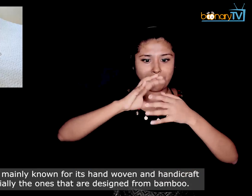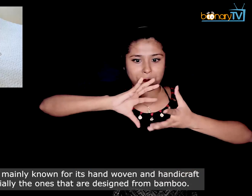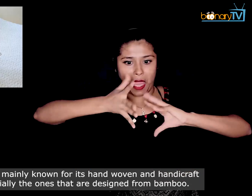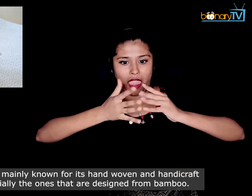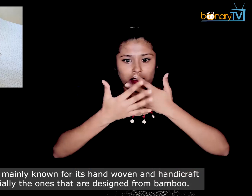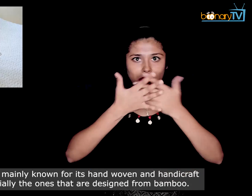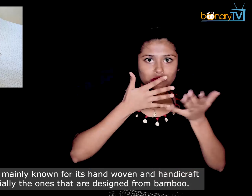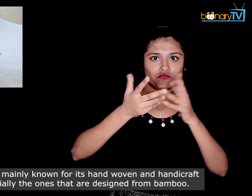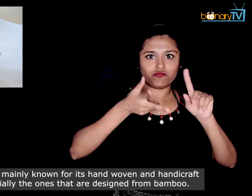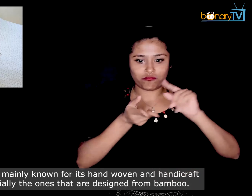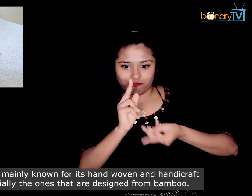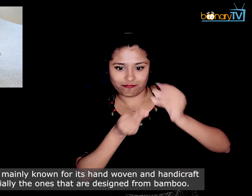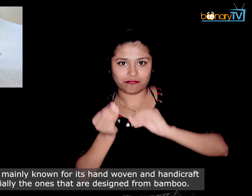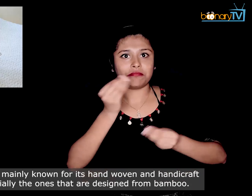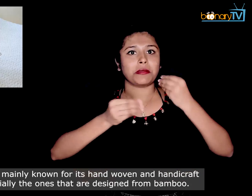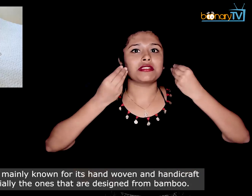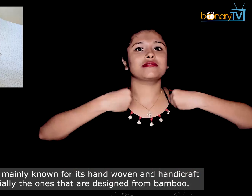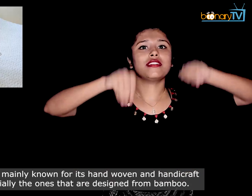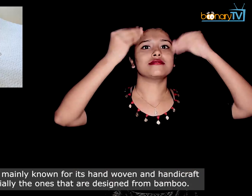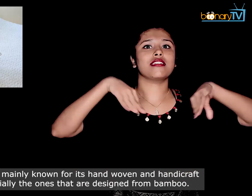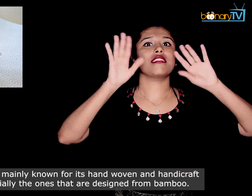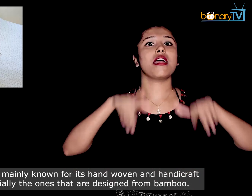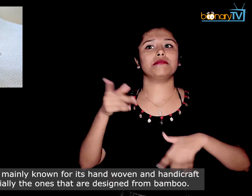and handicraft items, especially the ones that are